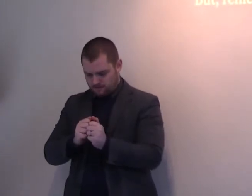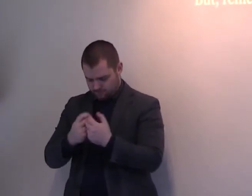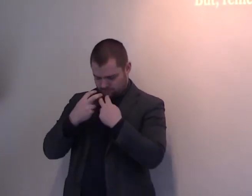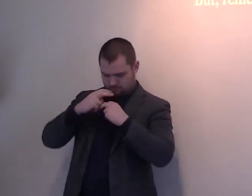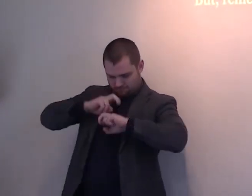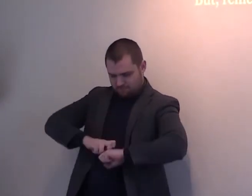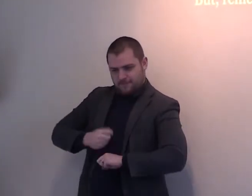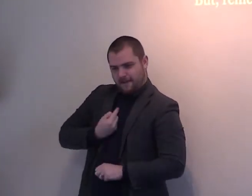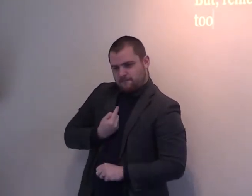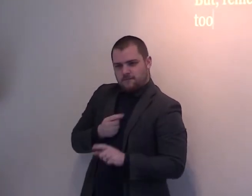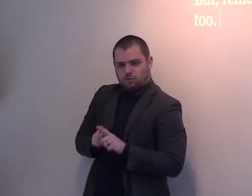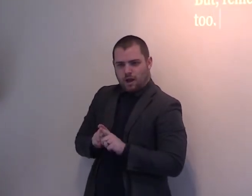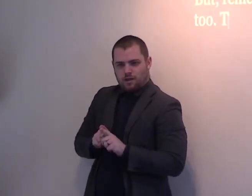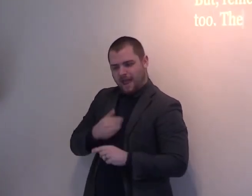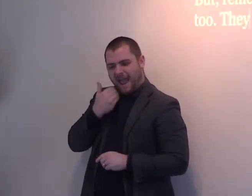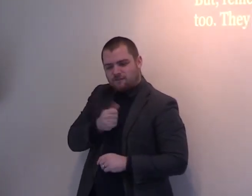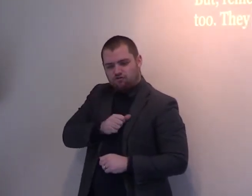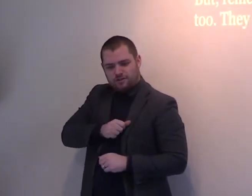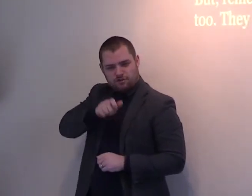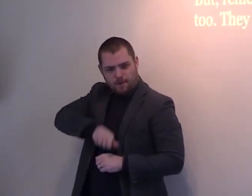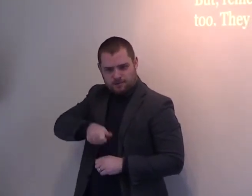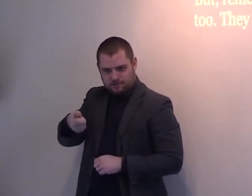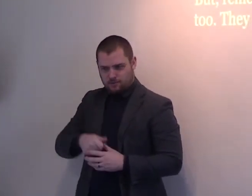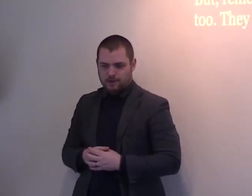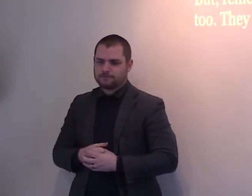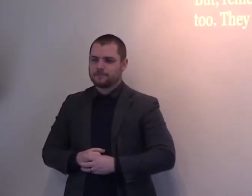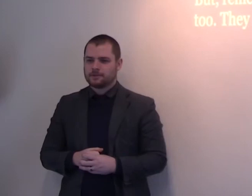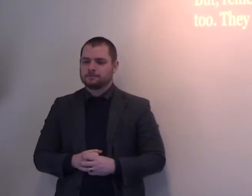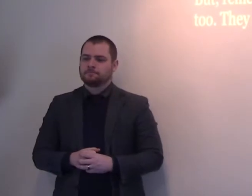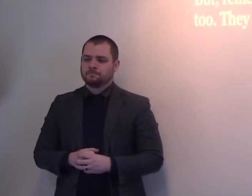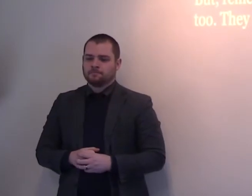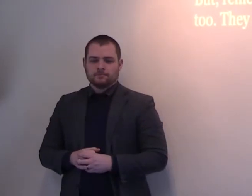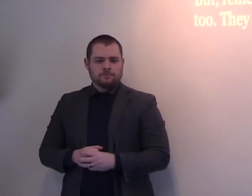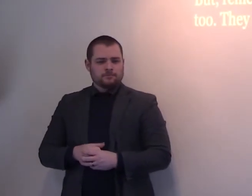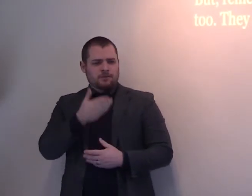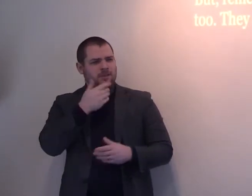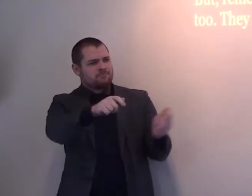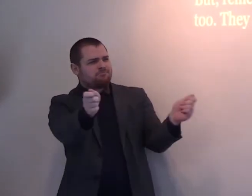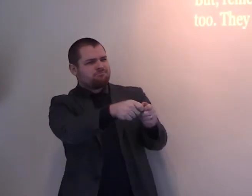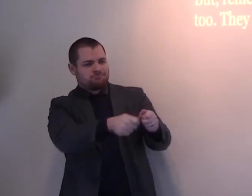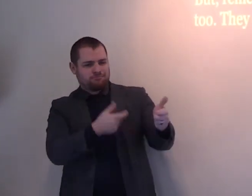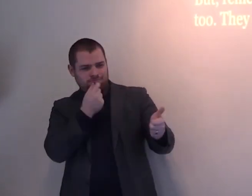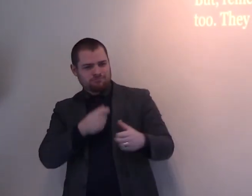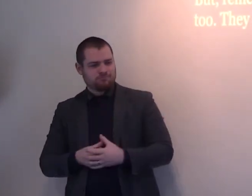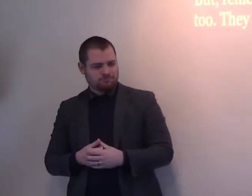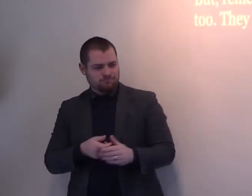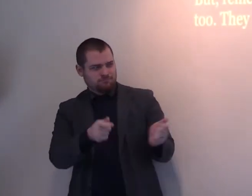or historical background. So the city of Sardis has been called the city of death. It was a city